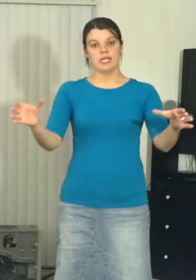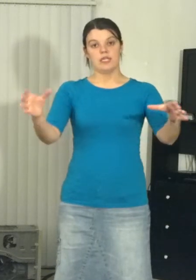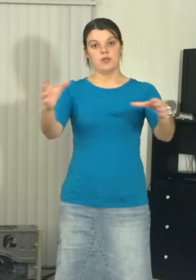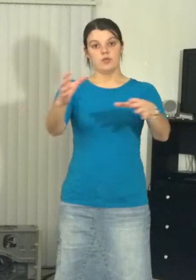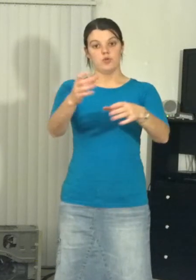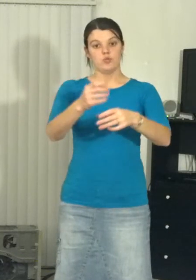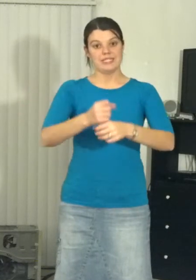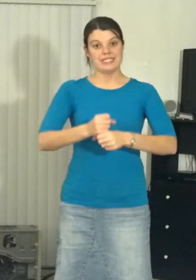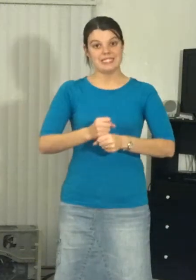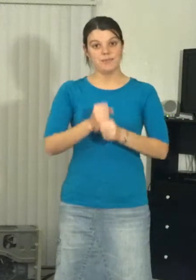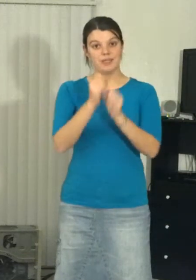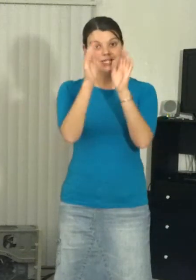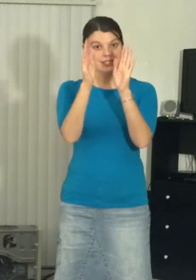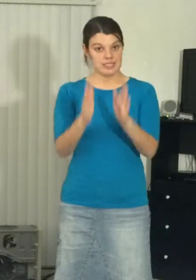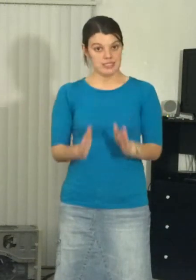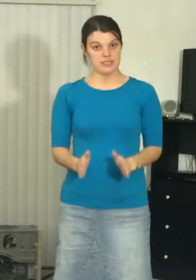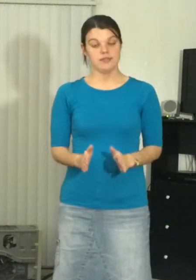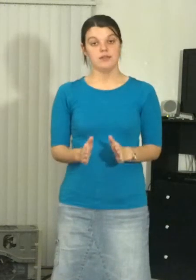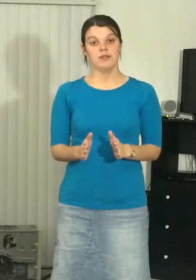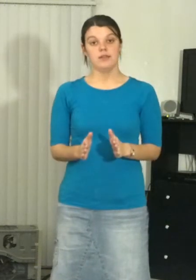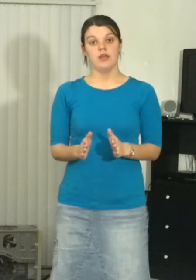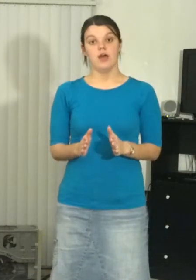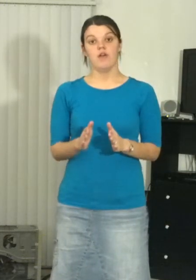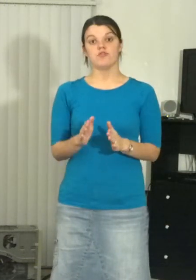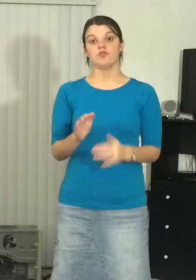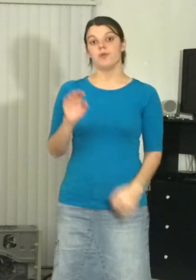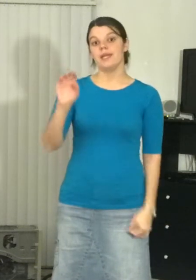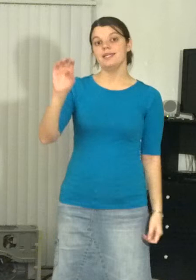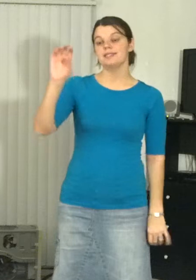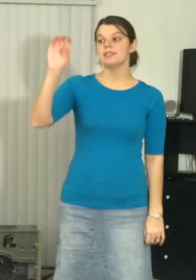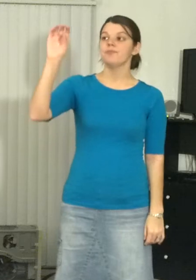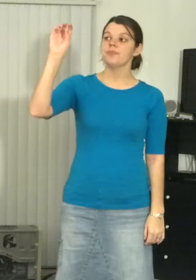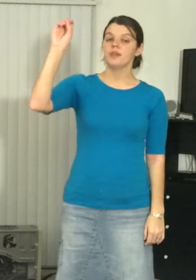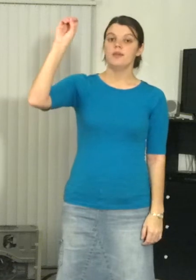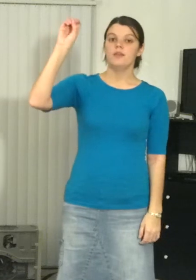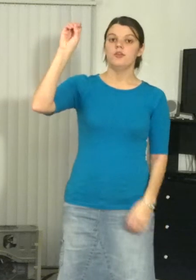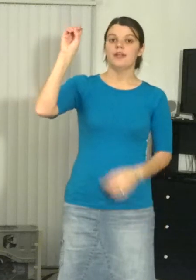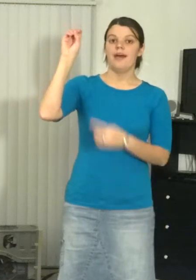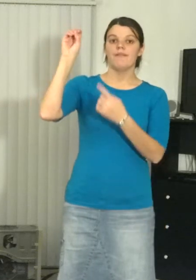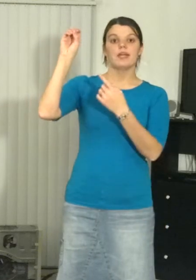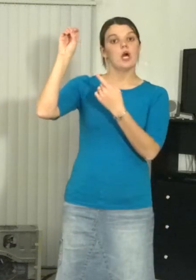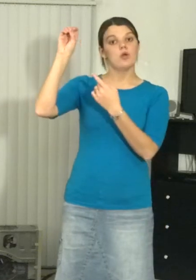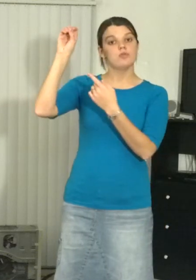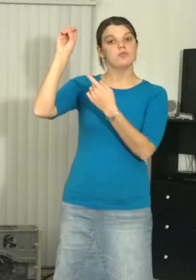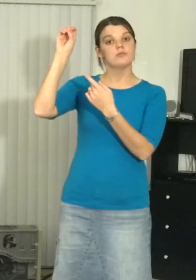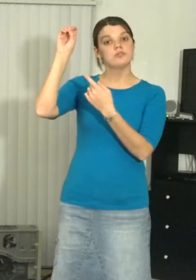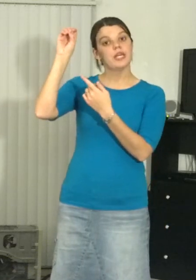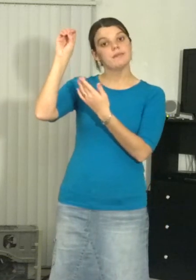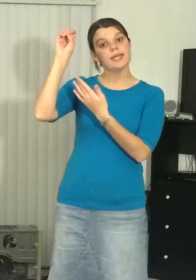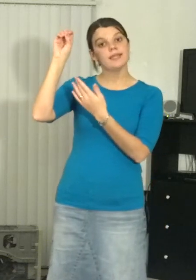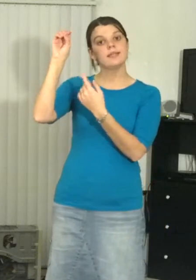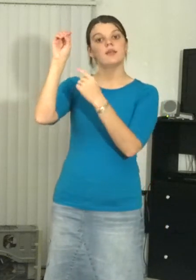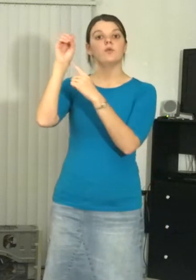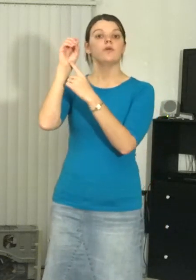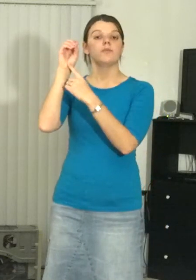again, recipient of grace. You're going to have like an O-shaped hand with the